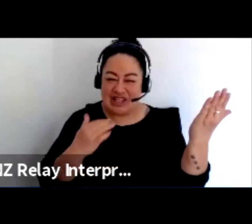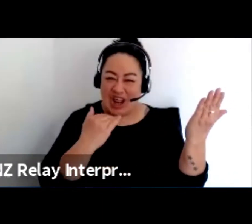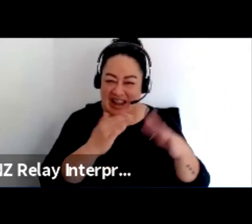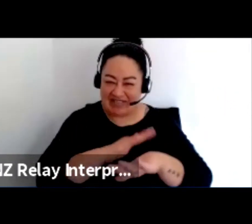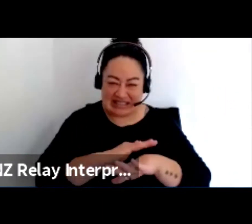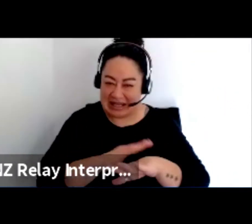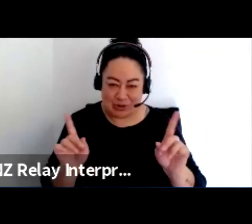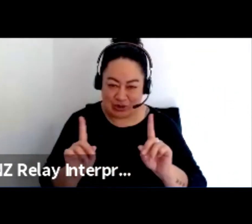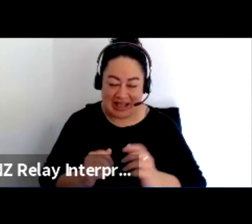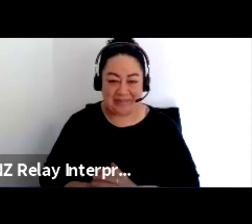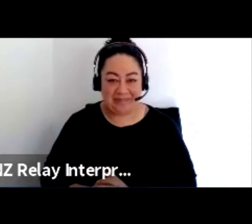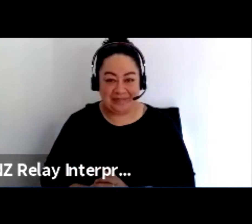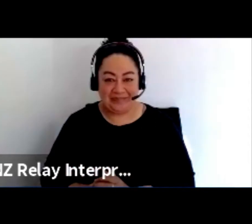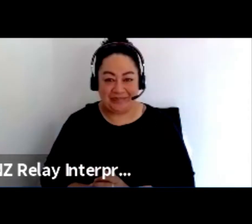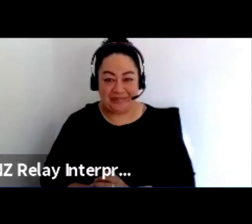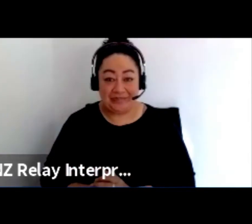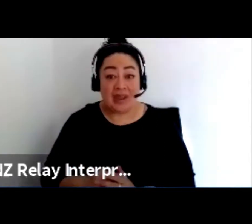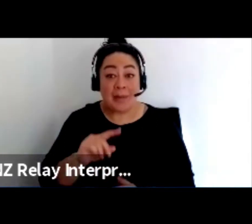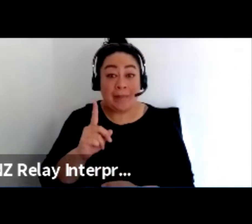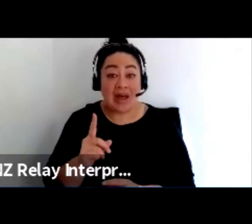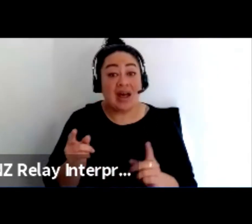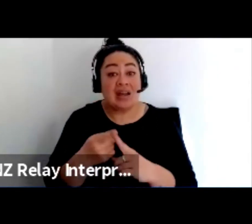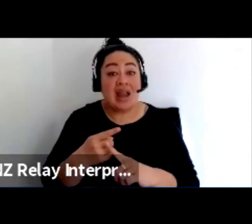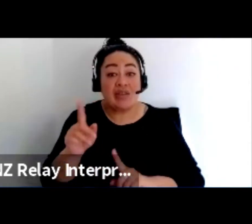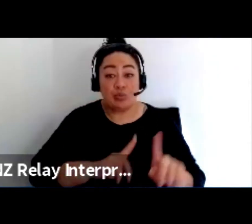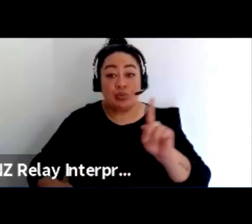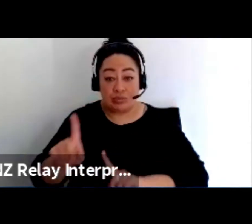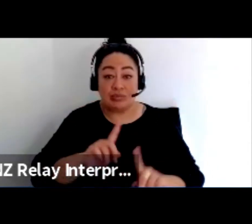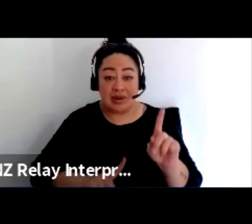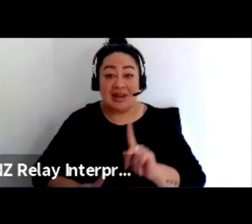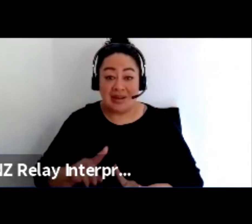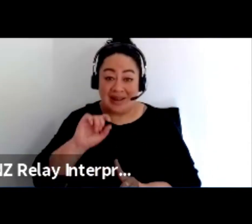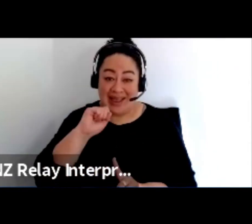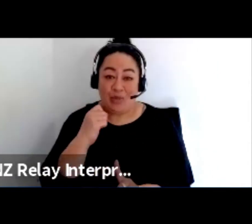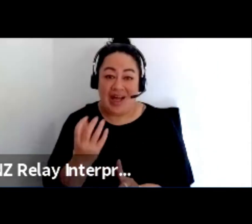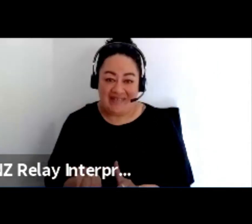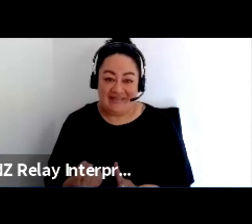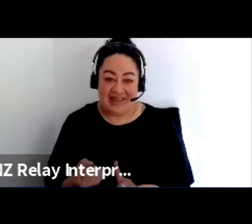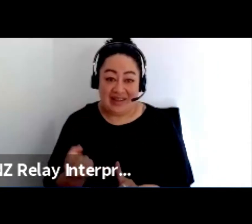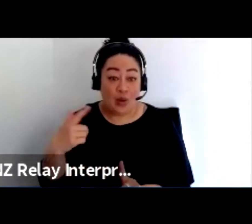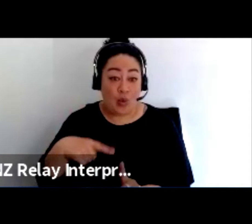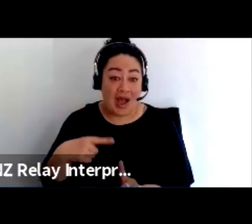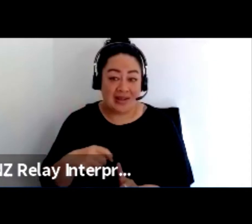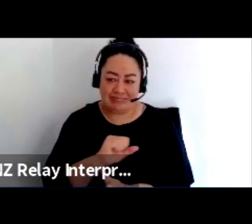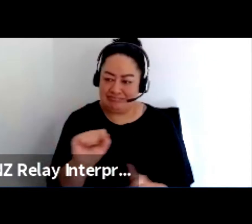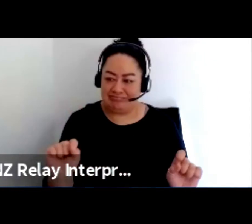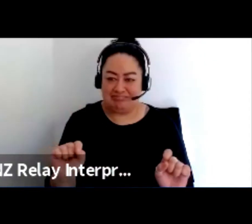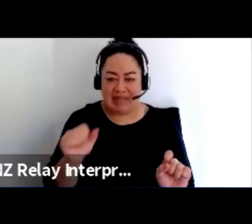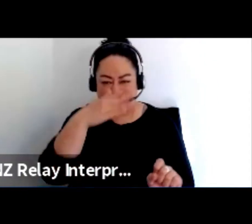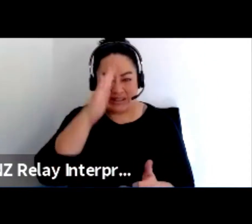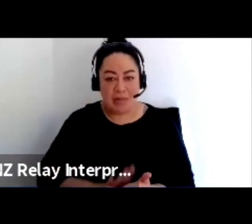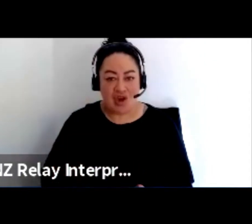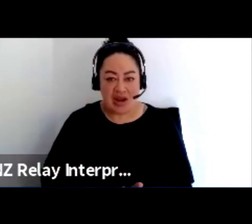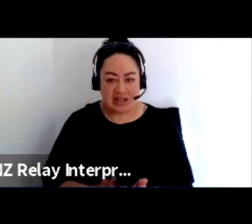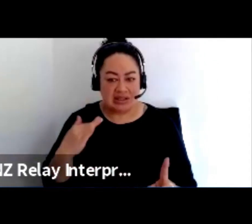But we're going to have another hui, because what your experiences are and what you have to say is